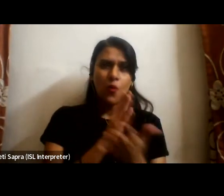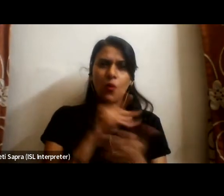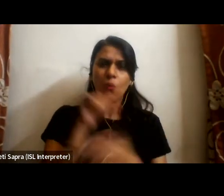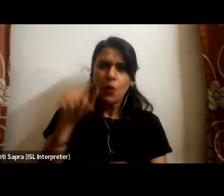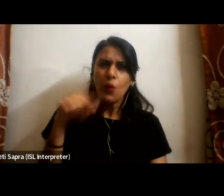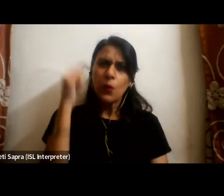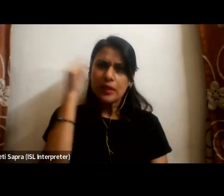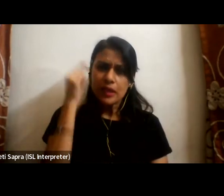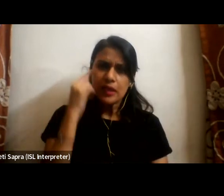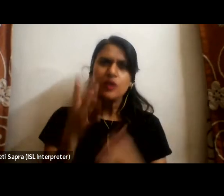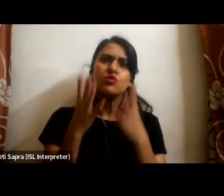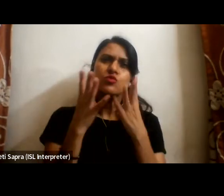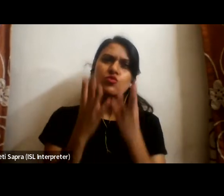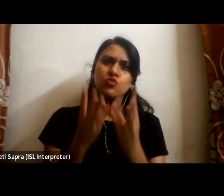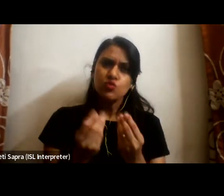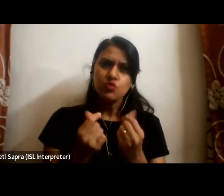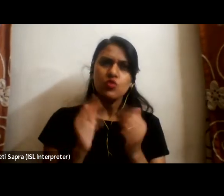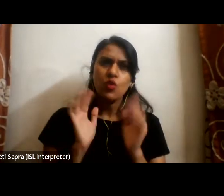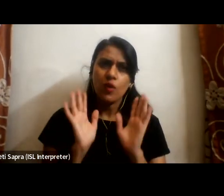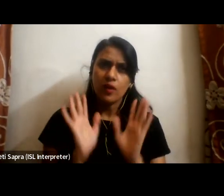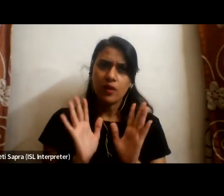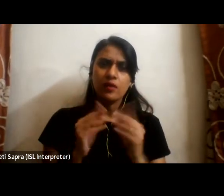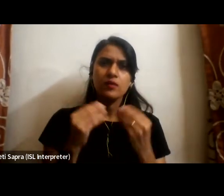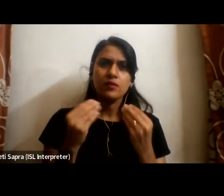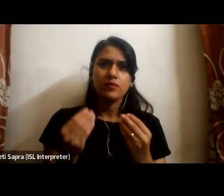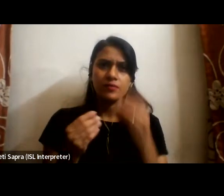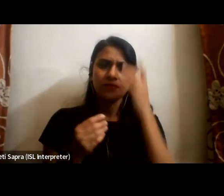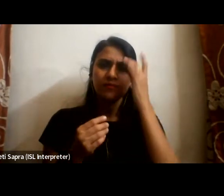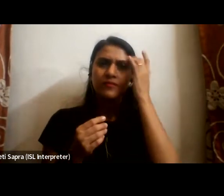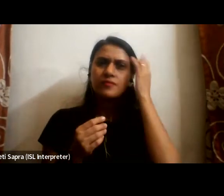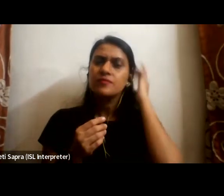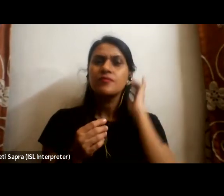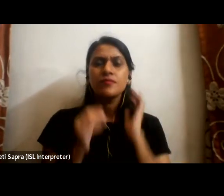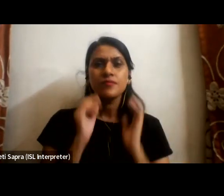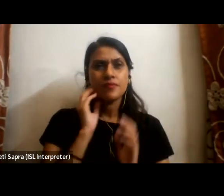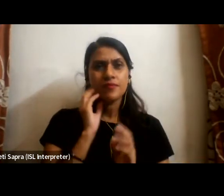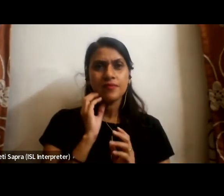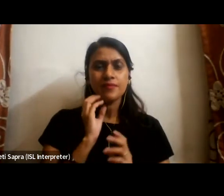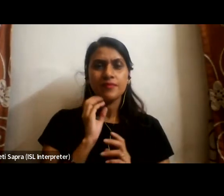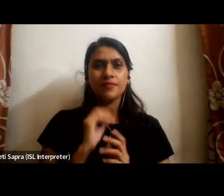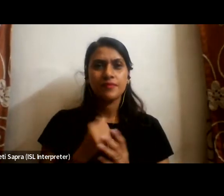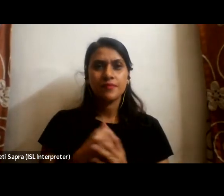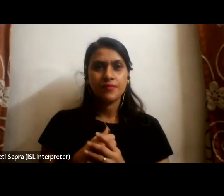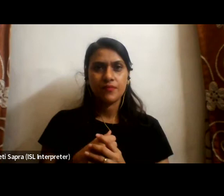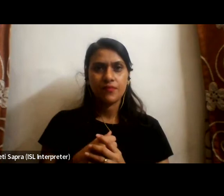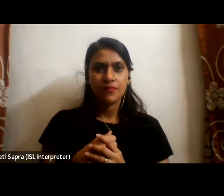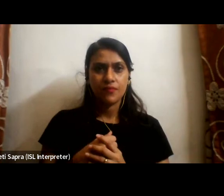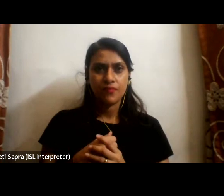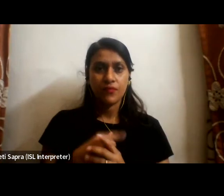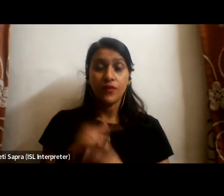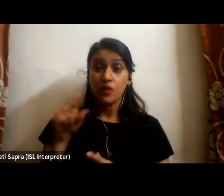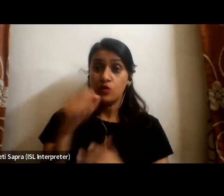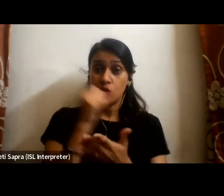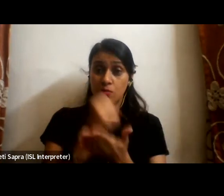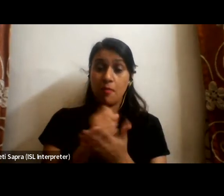the solutions that you present, and the solutions are twofold, right? One, you say there should be a better filtering mechanism wherein